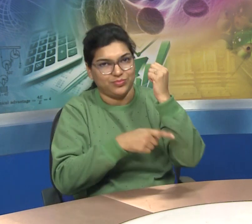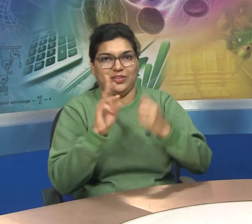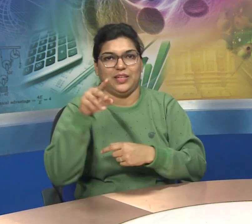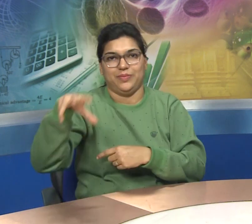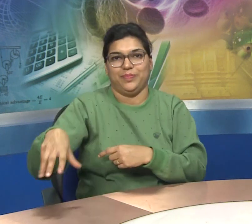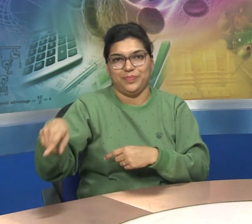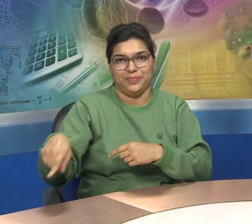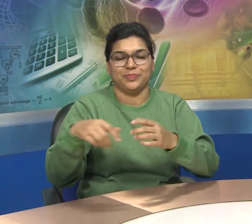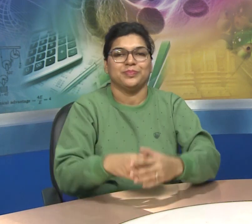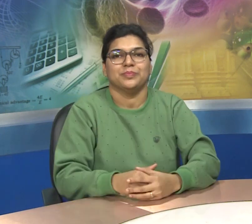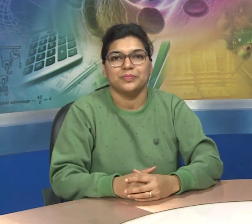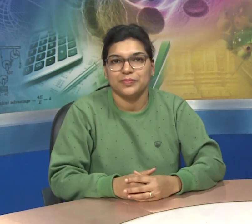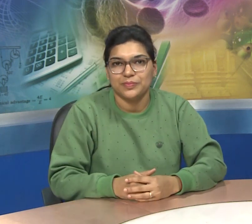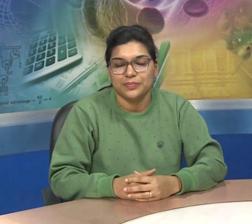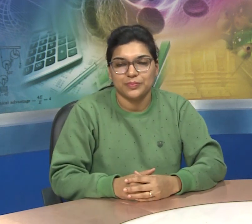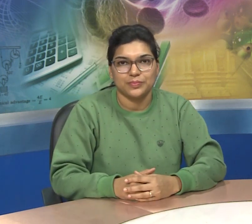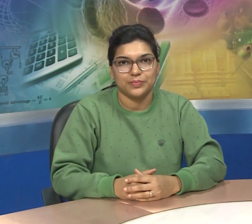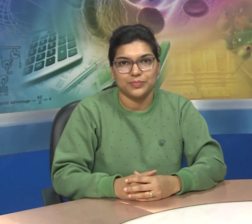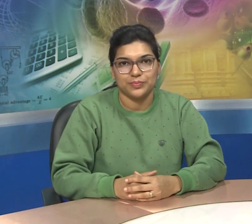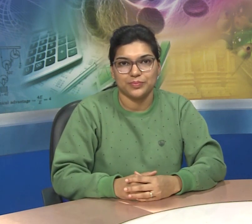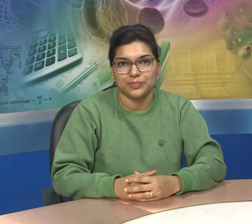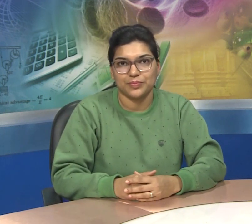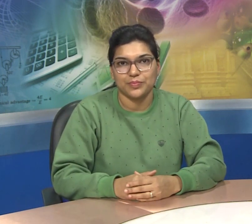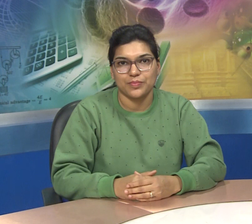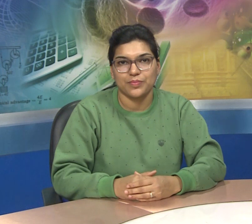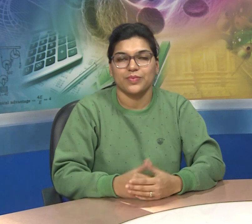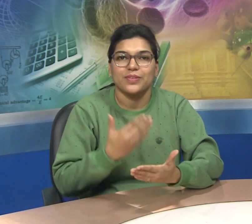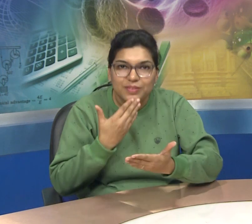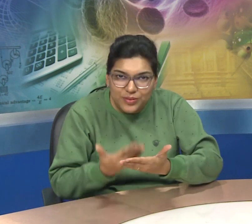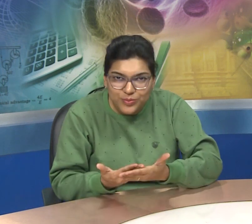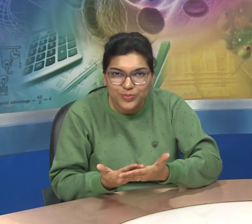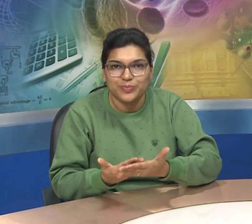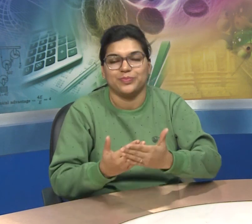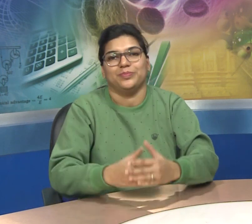Thank you.